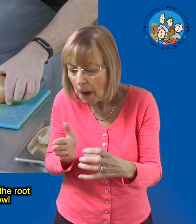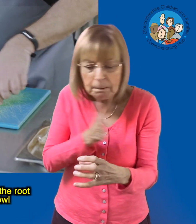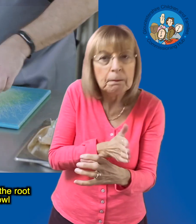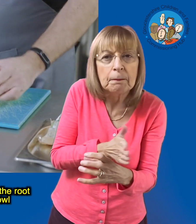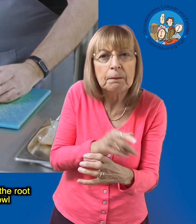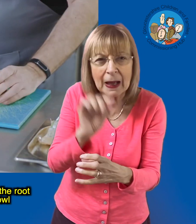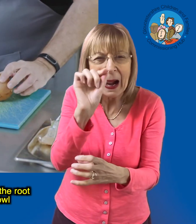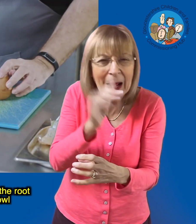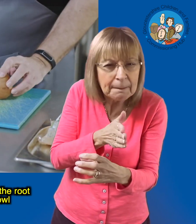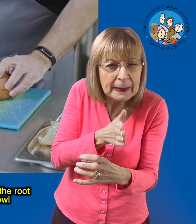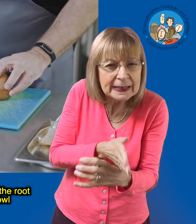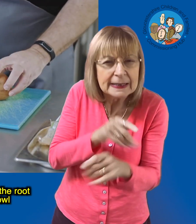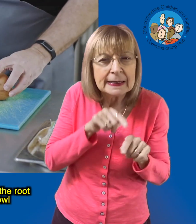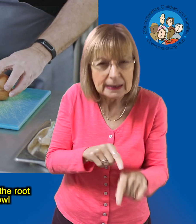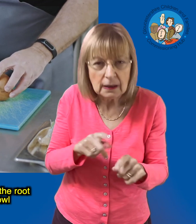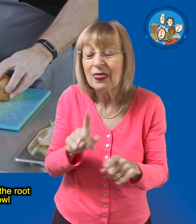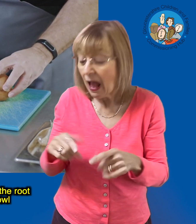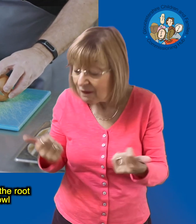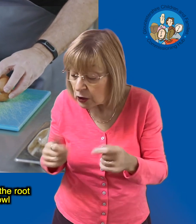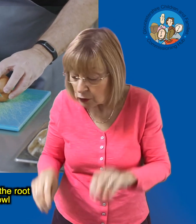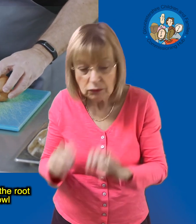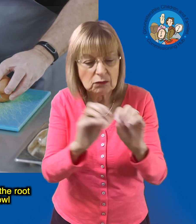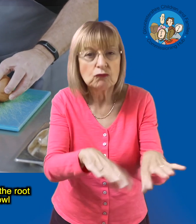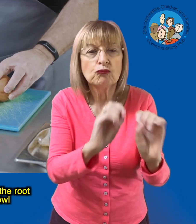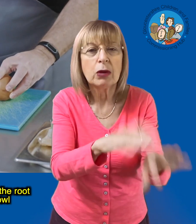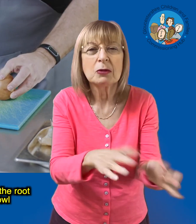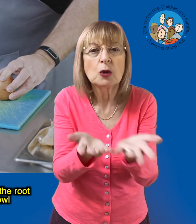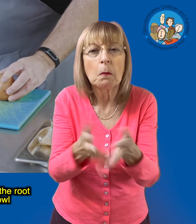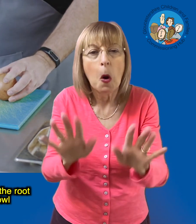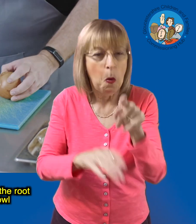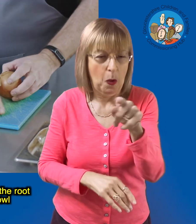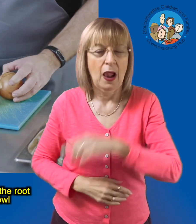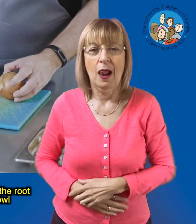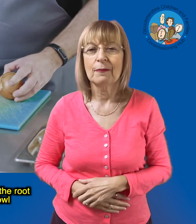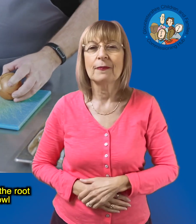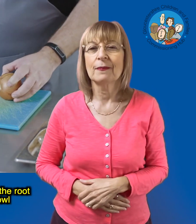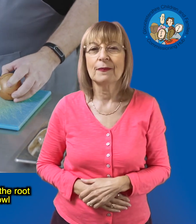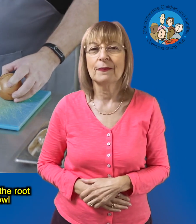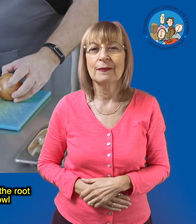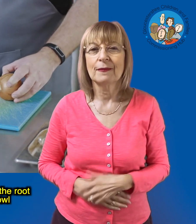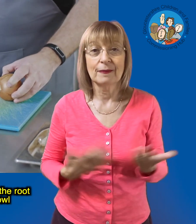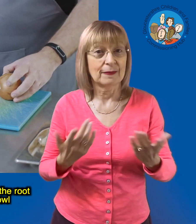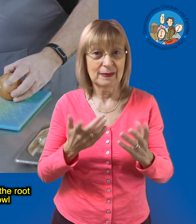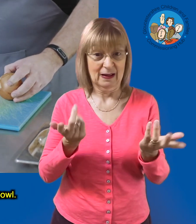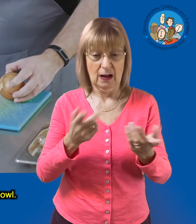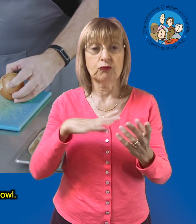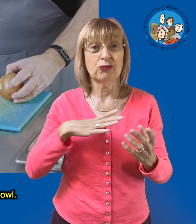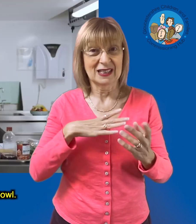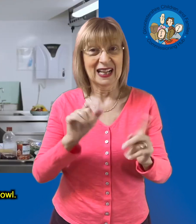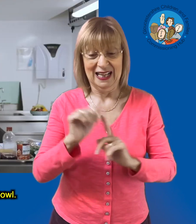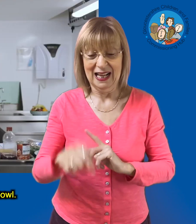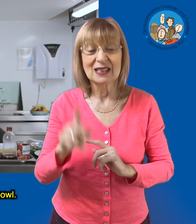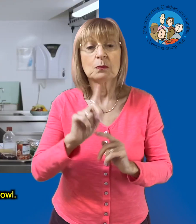the top and we take off a very minimal bit of the root, like that. That can go into our waste bowl.